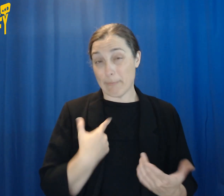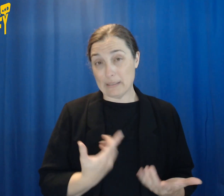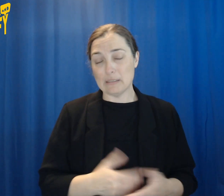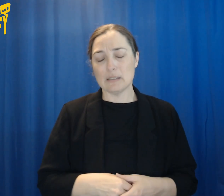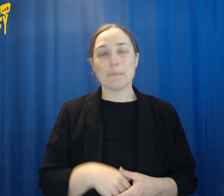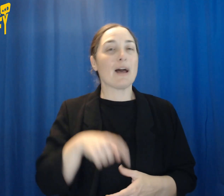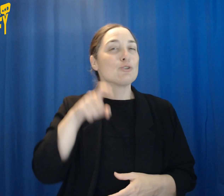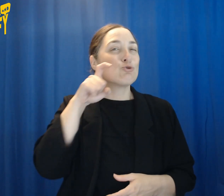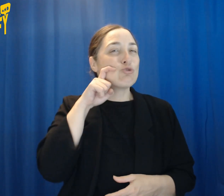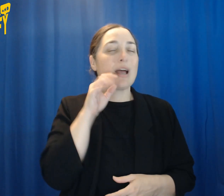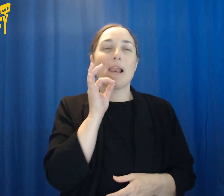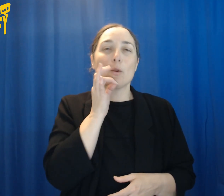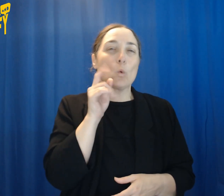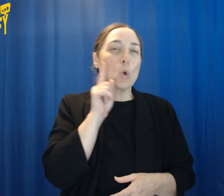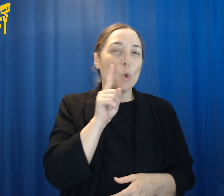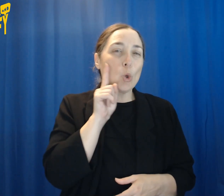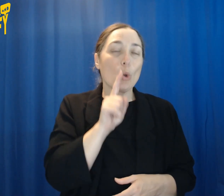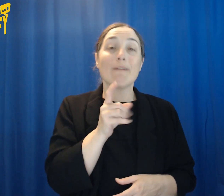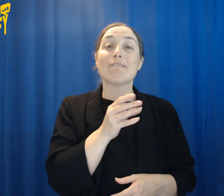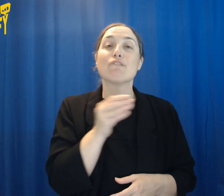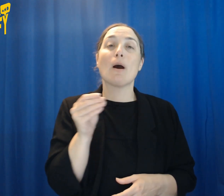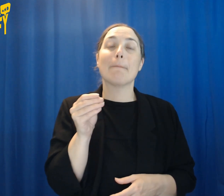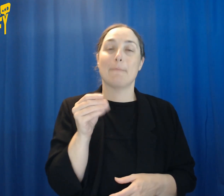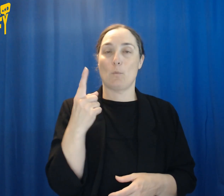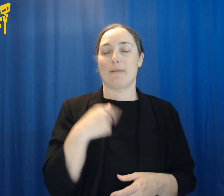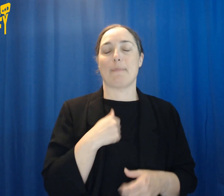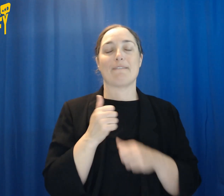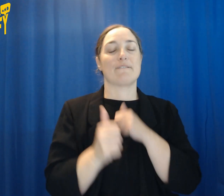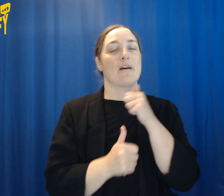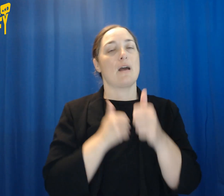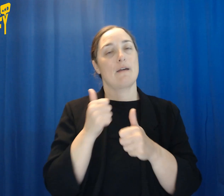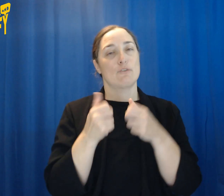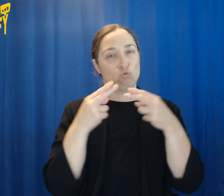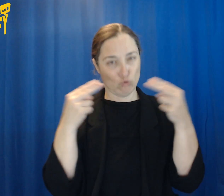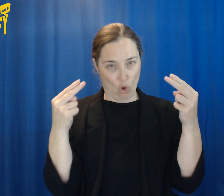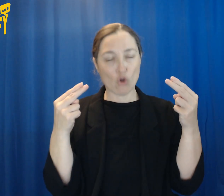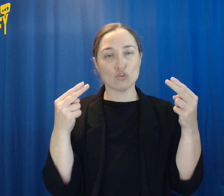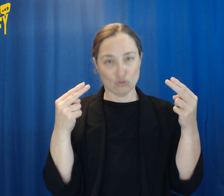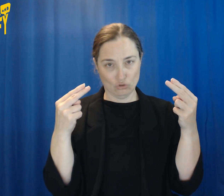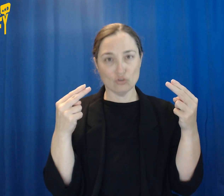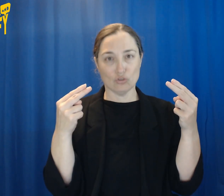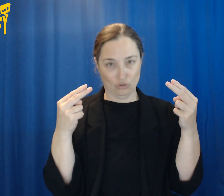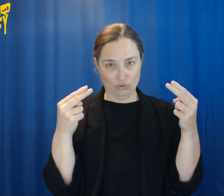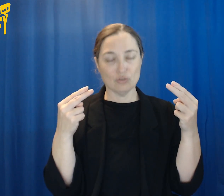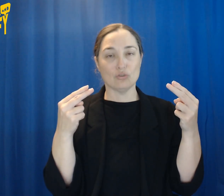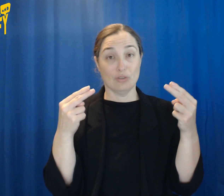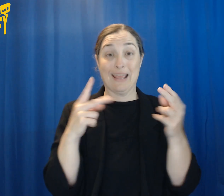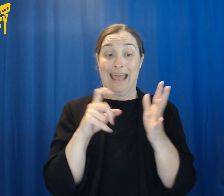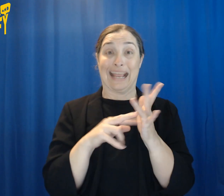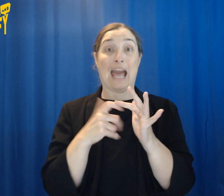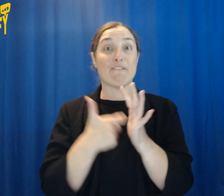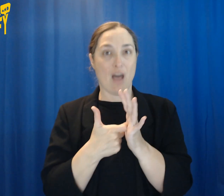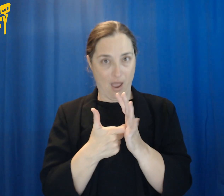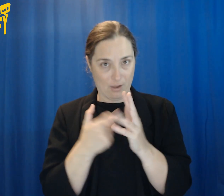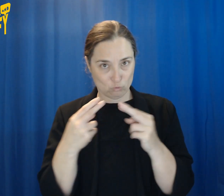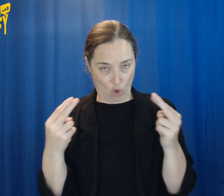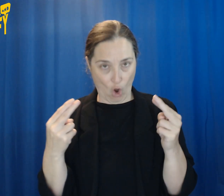is actually from one of my favorite songs, which is a cover of a Stranglers